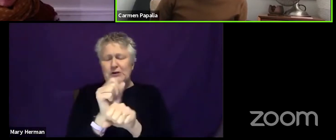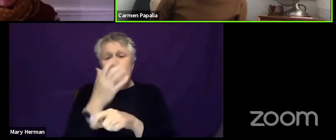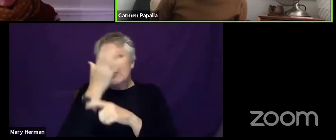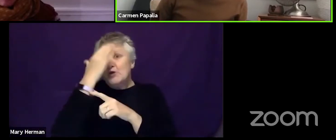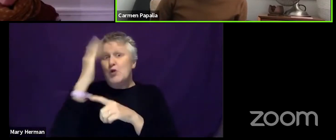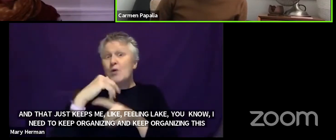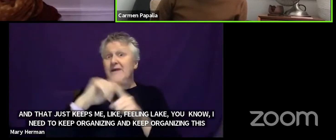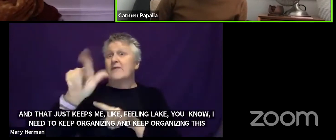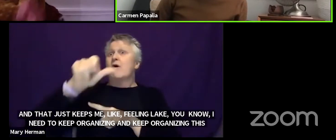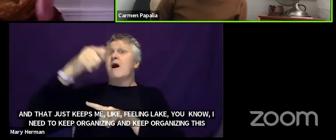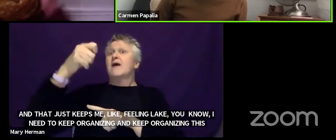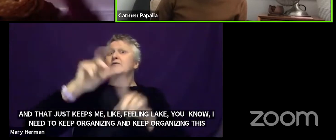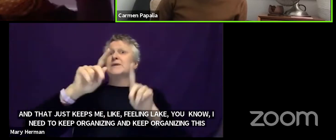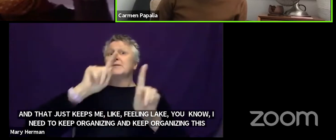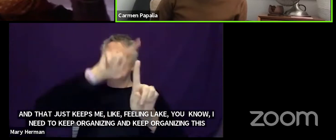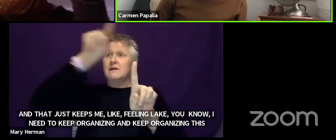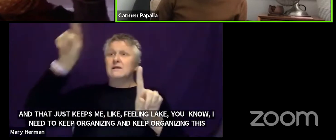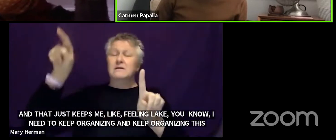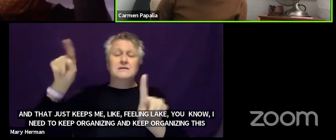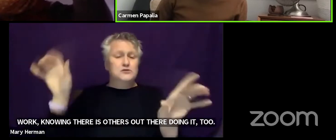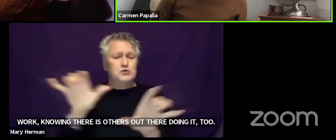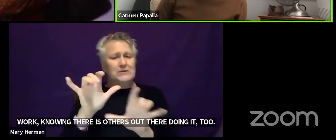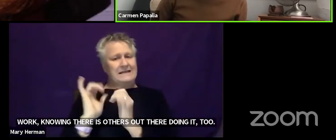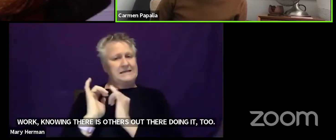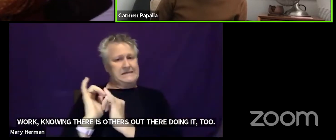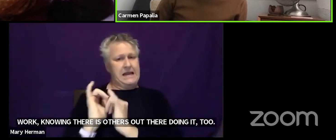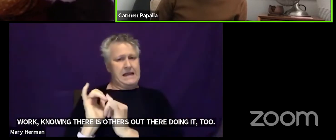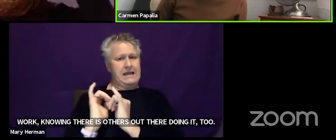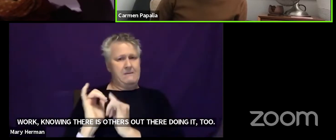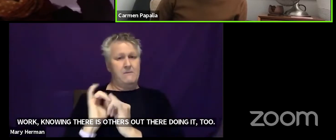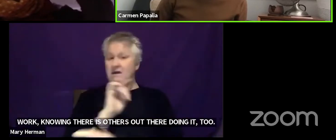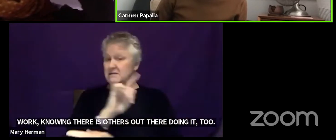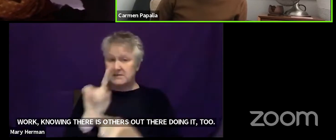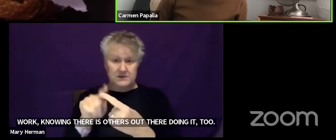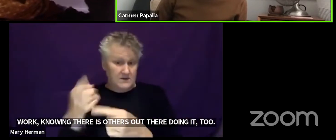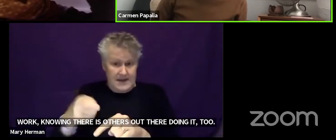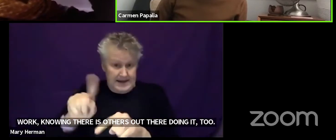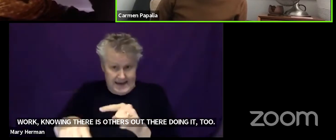and they're do it until they can't anymore. And